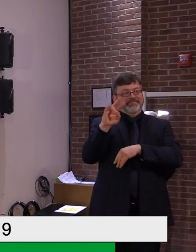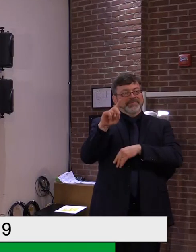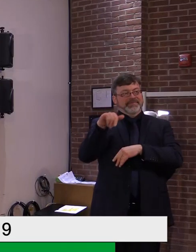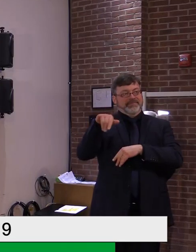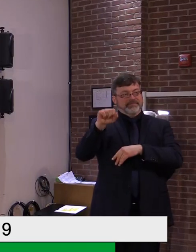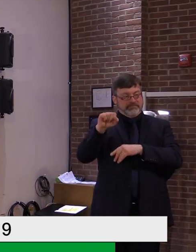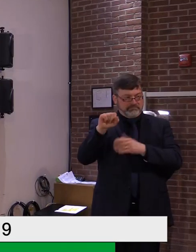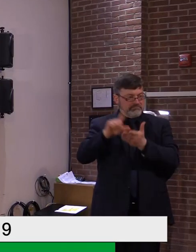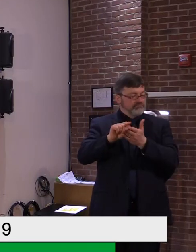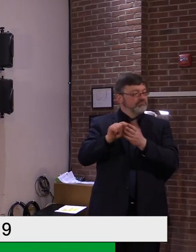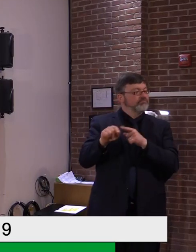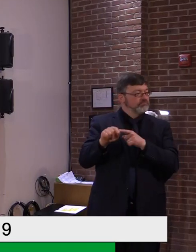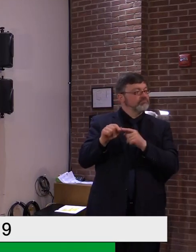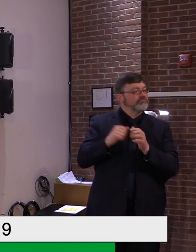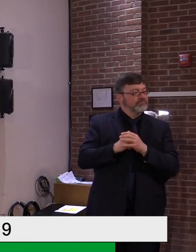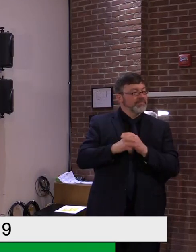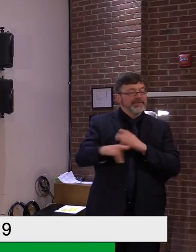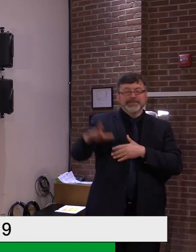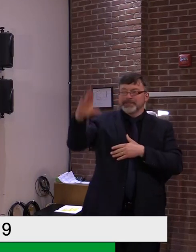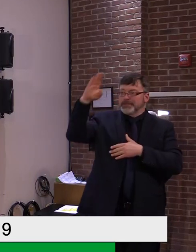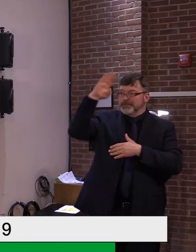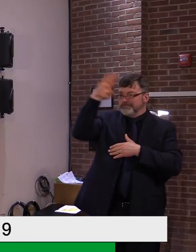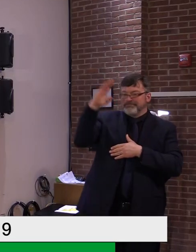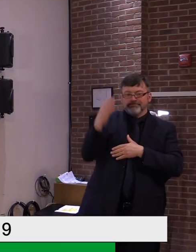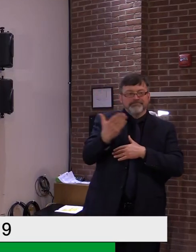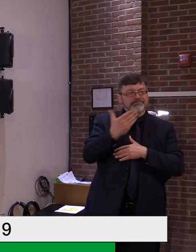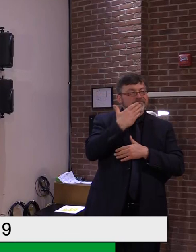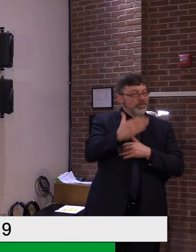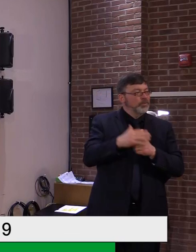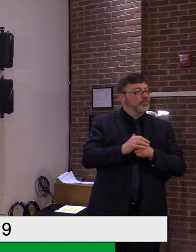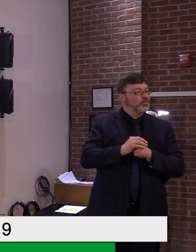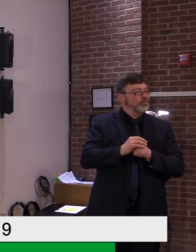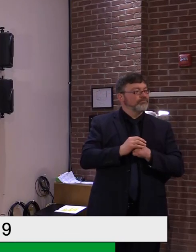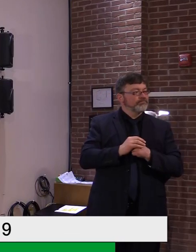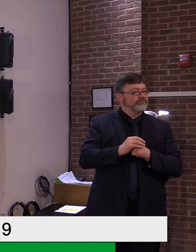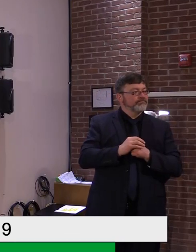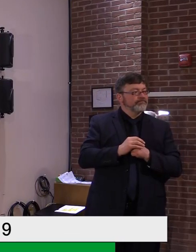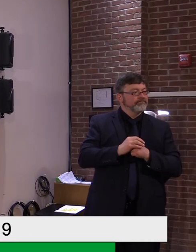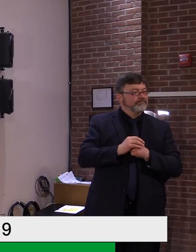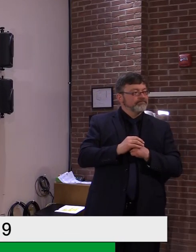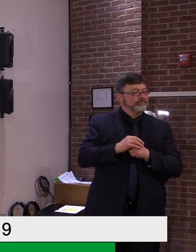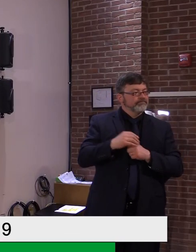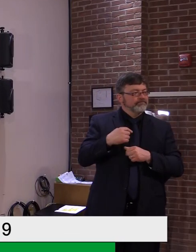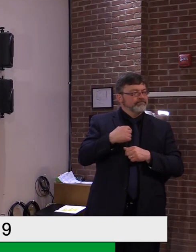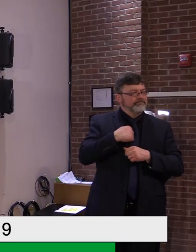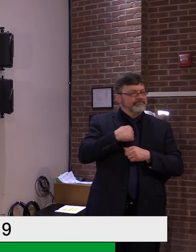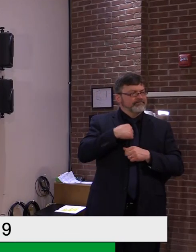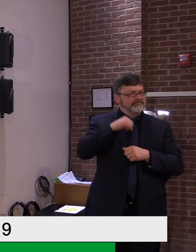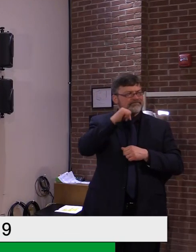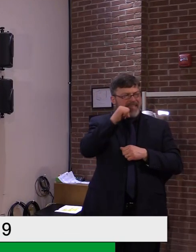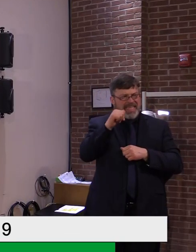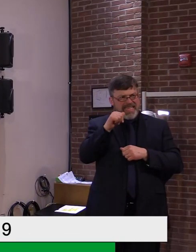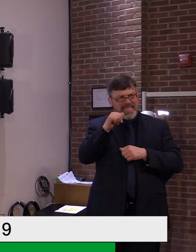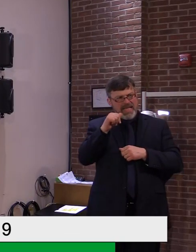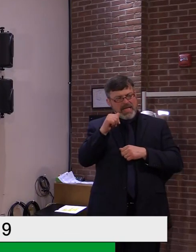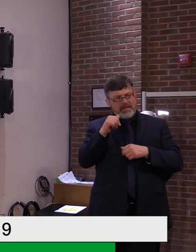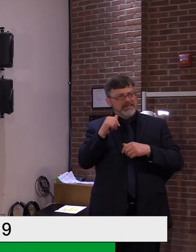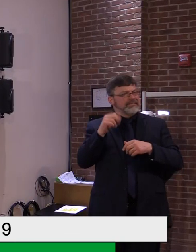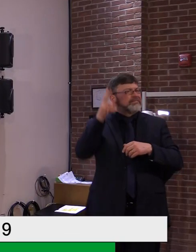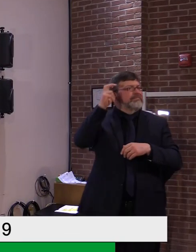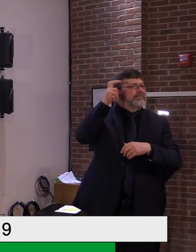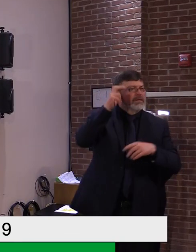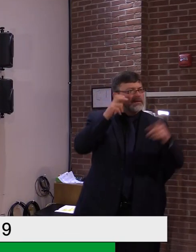Hi, thanks for taking my question. So I couldn't hear Calvin's question, and maybe he asked this, but do you guys know any